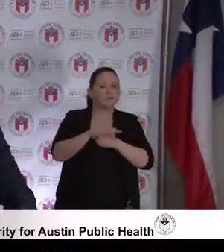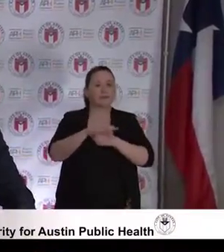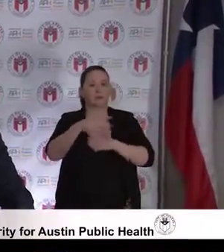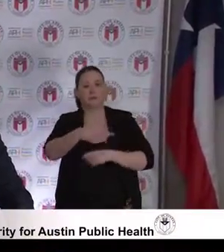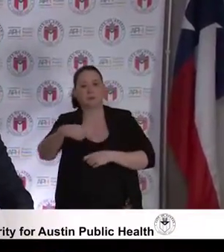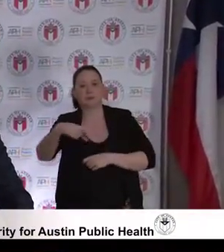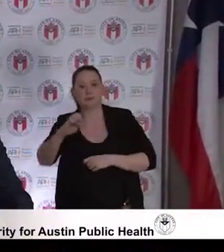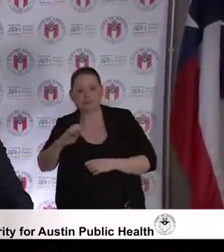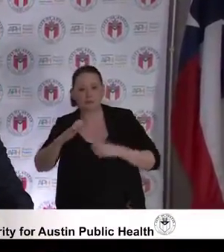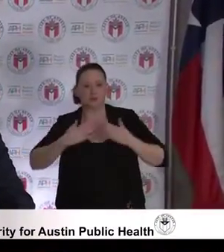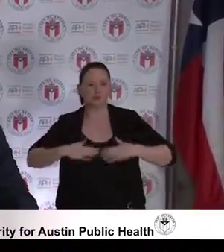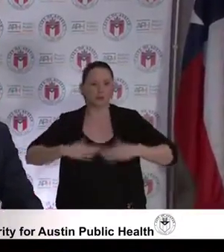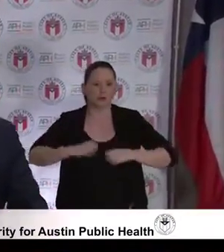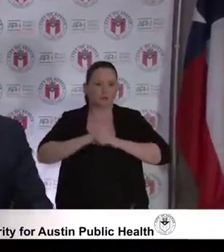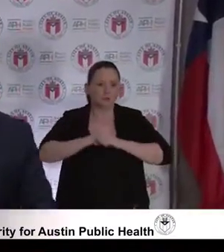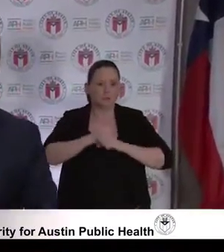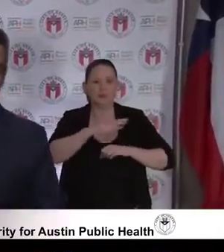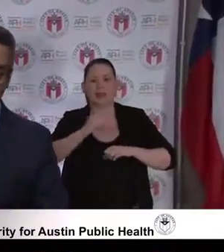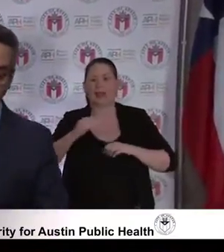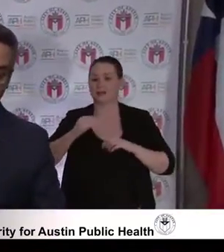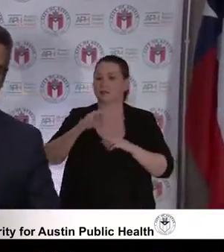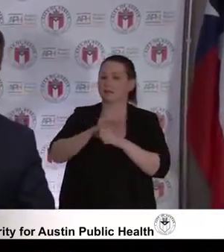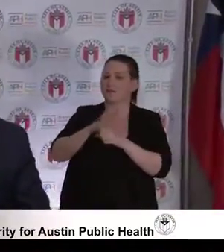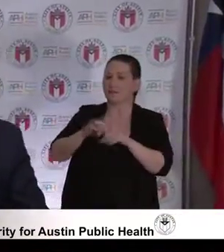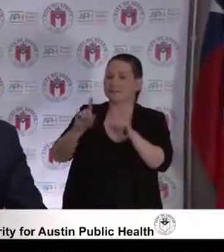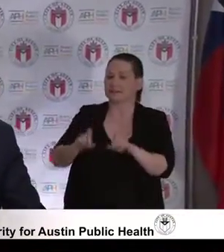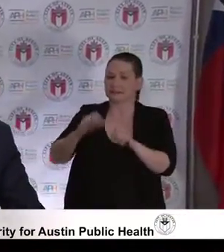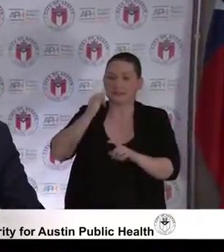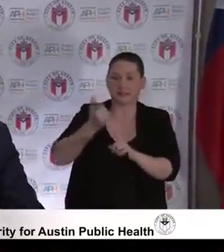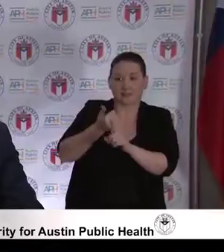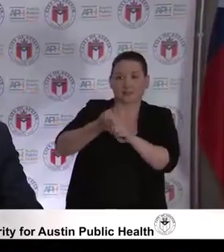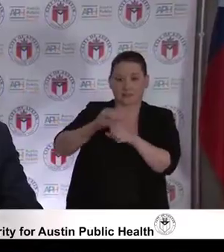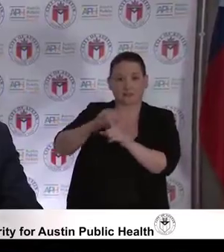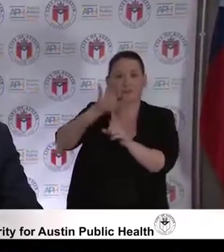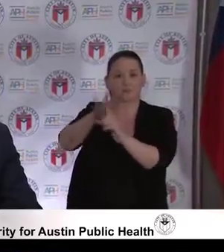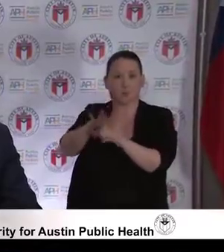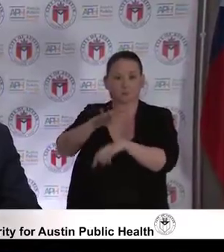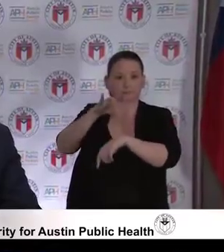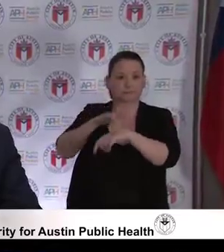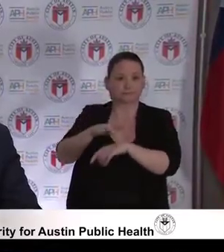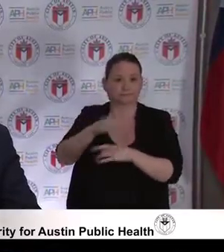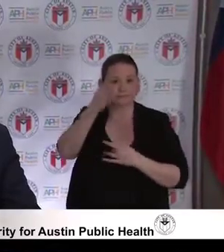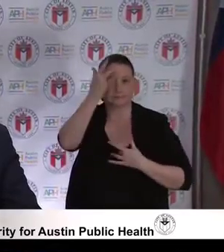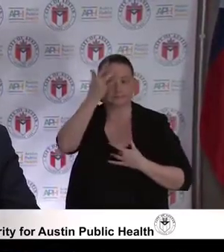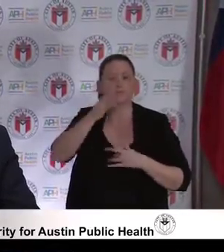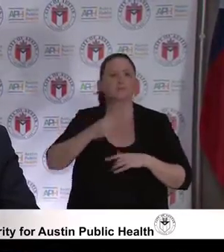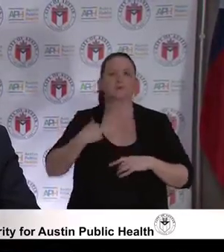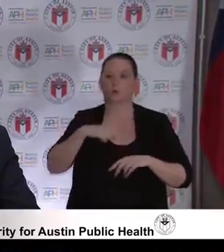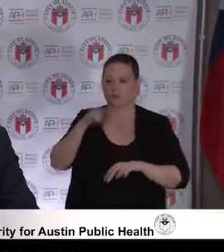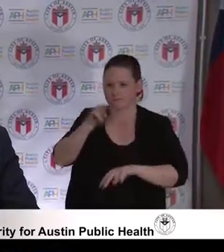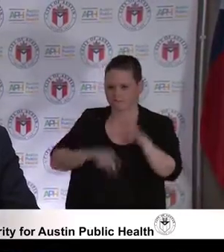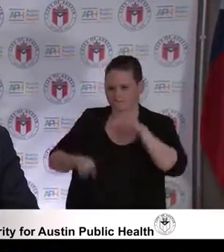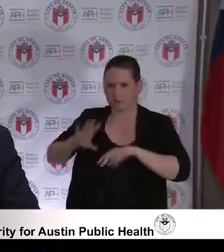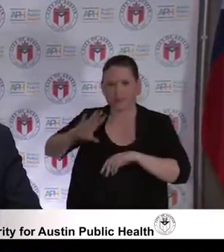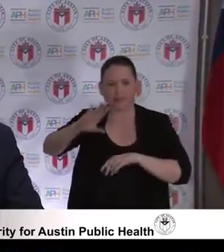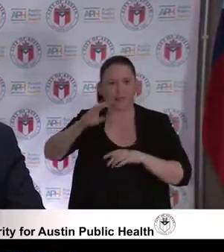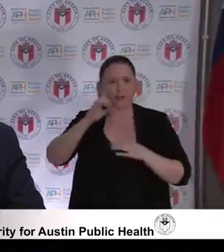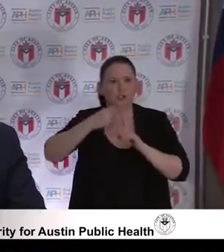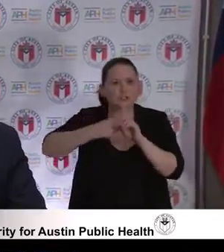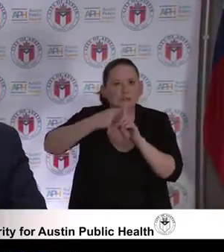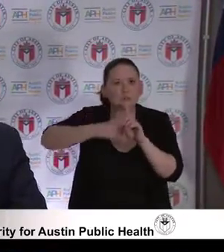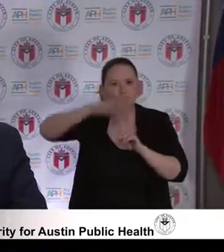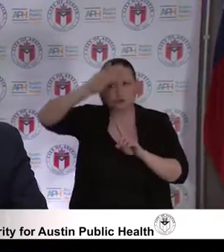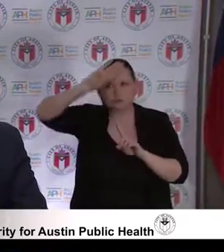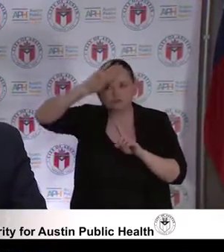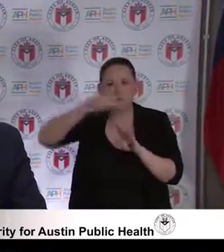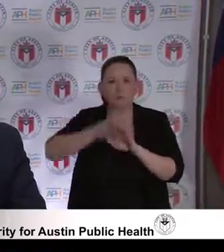adequate access to testing should they become exposed. We are having them monitor their temperatures. They're checking their temperature before they